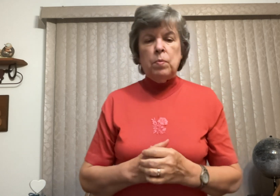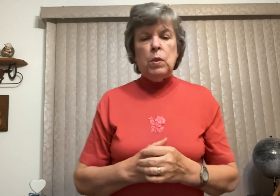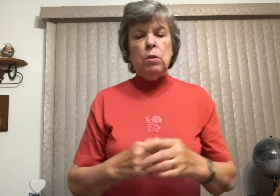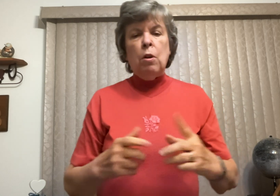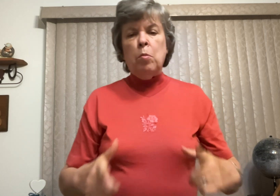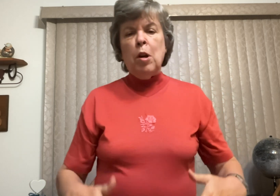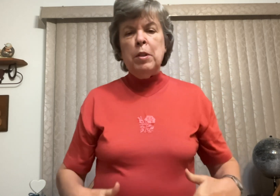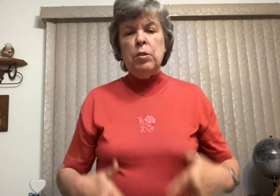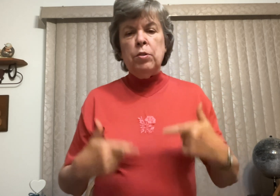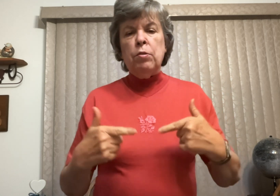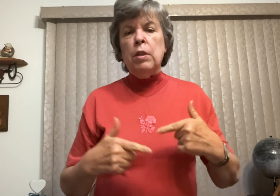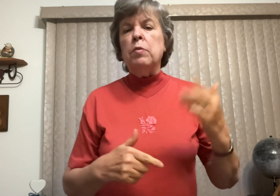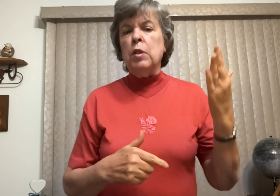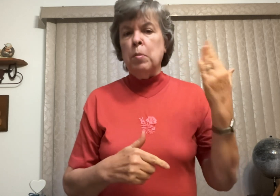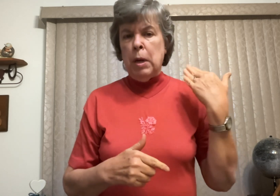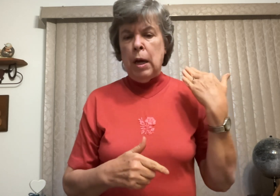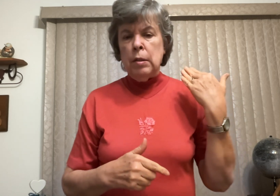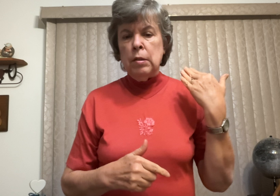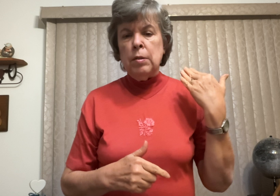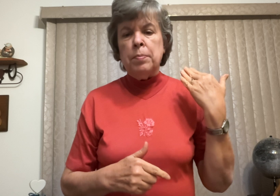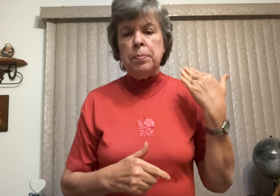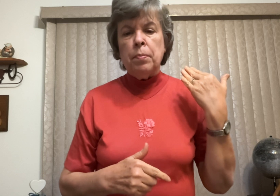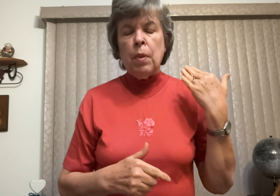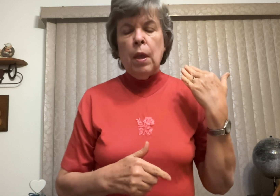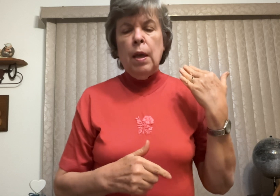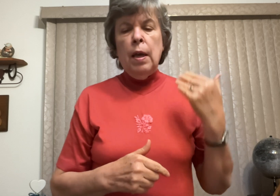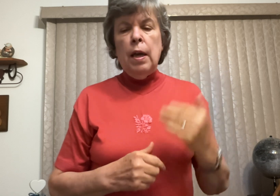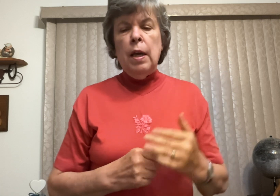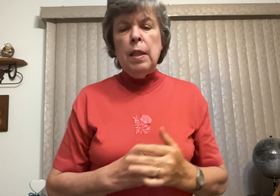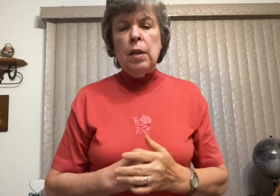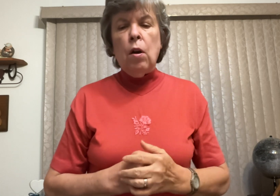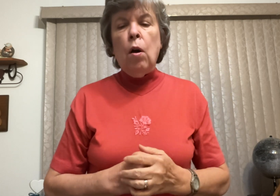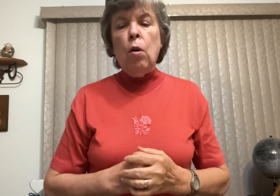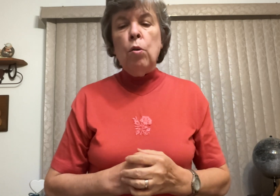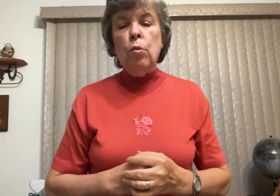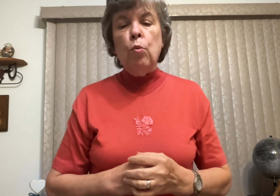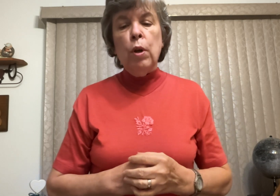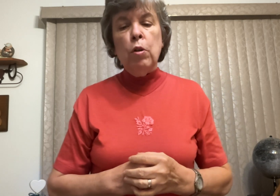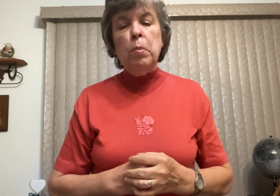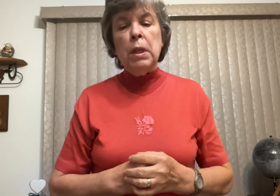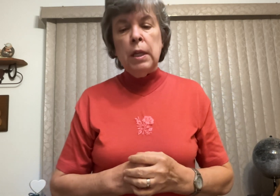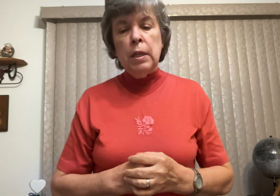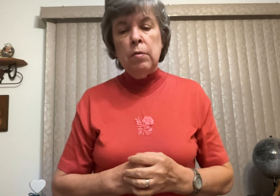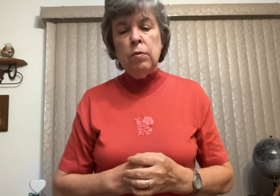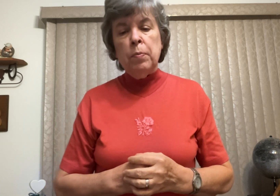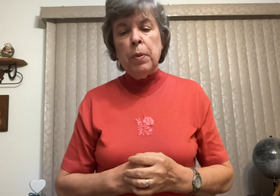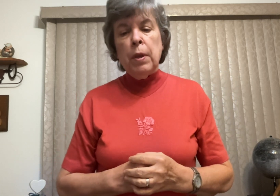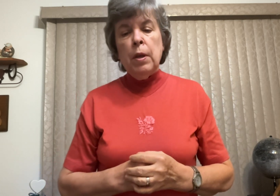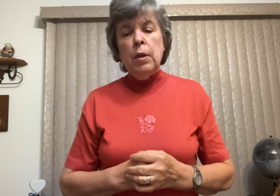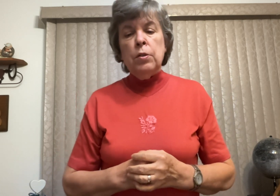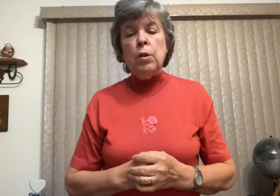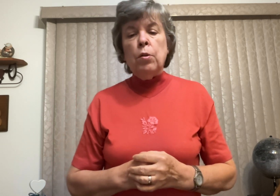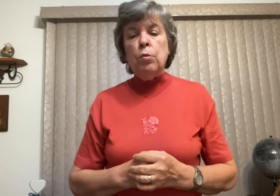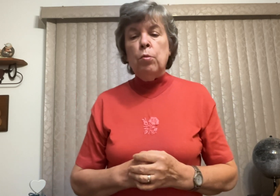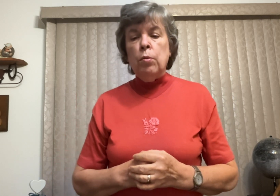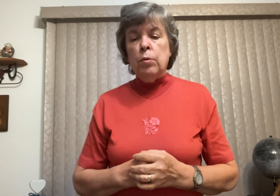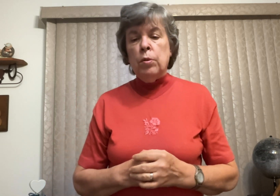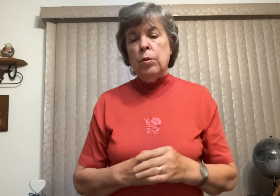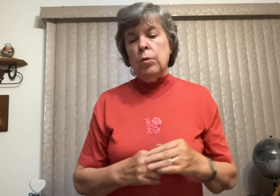So I'll probably just do lived in the past. And then all who will believe. So